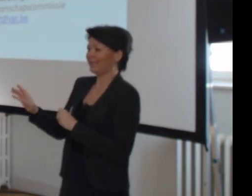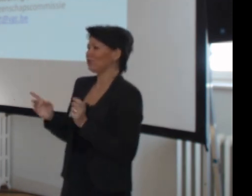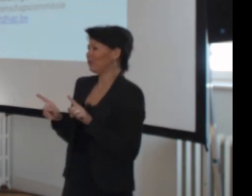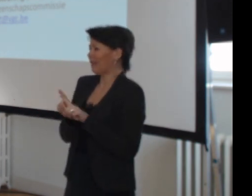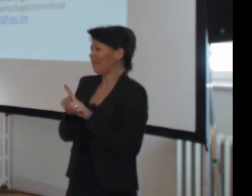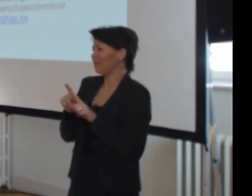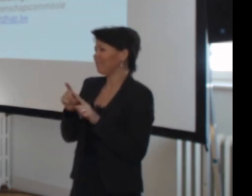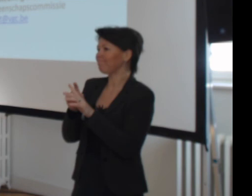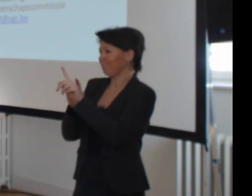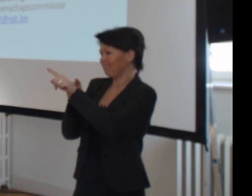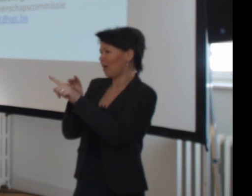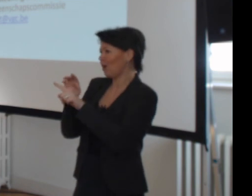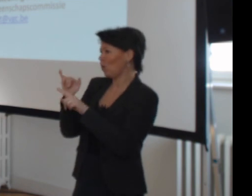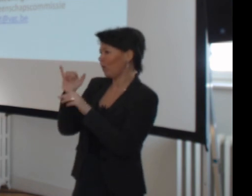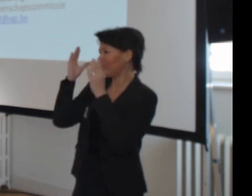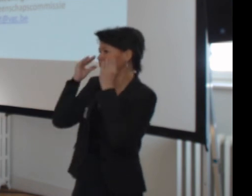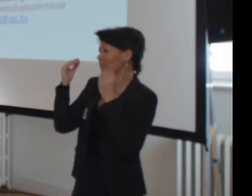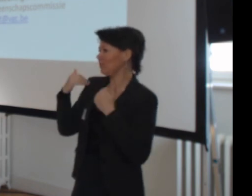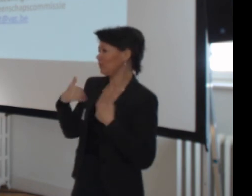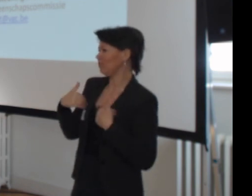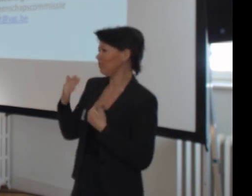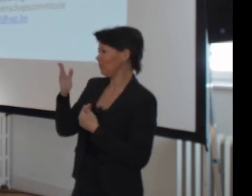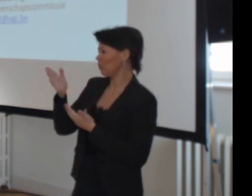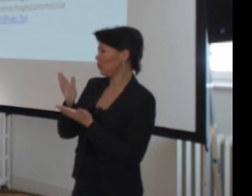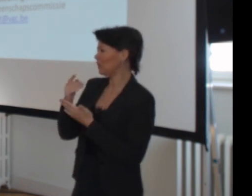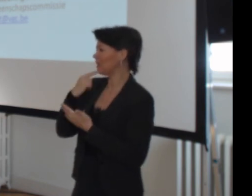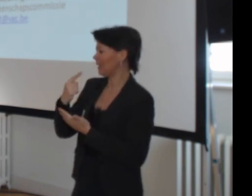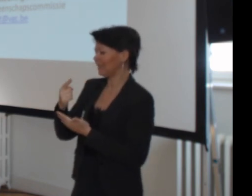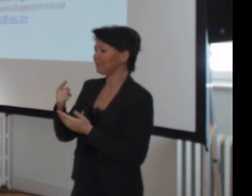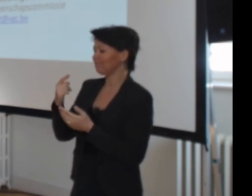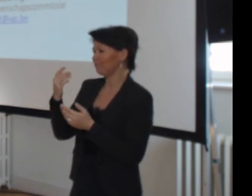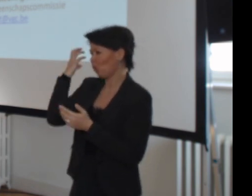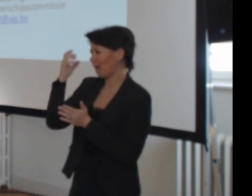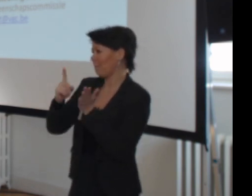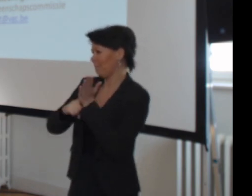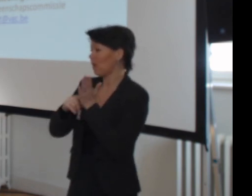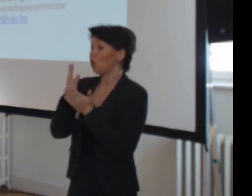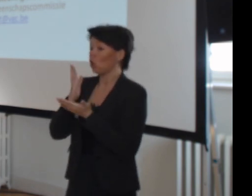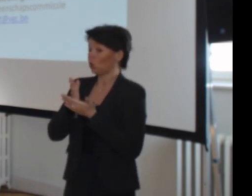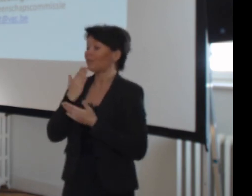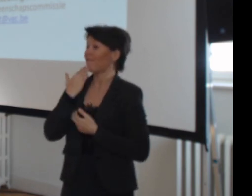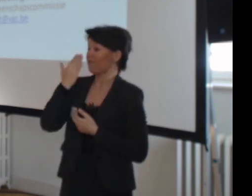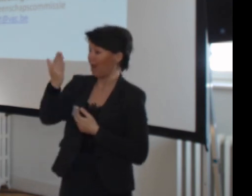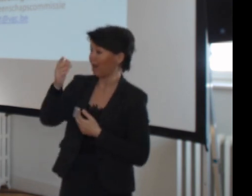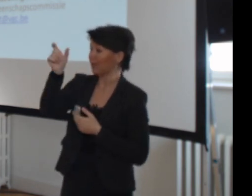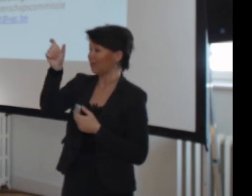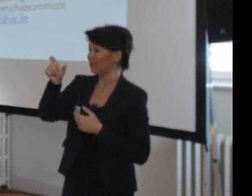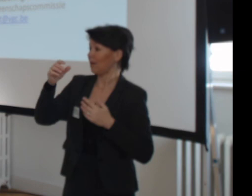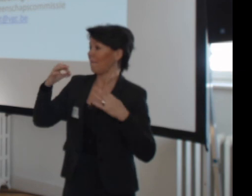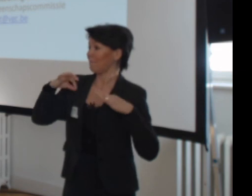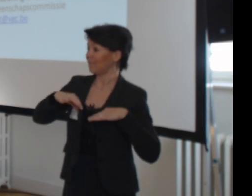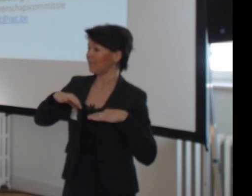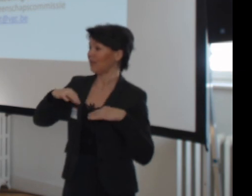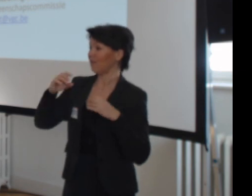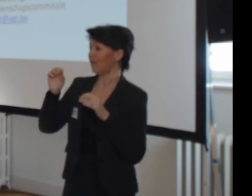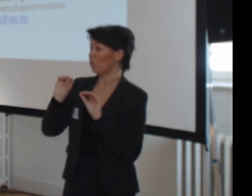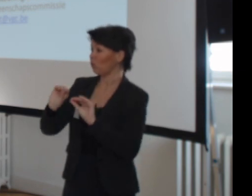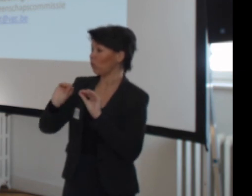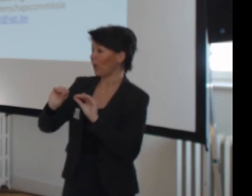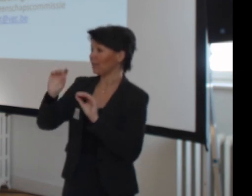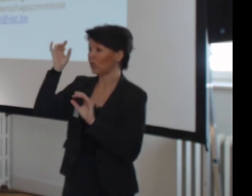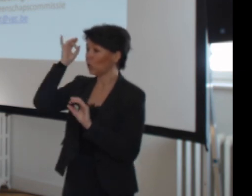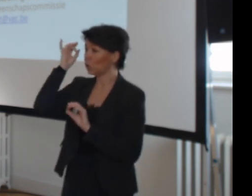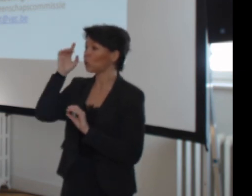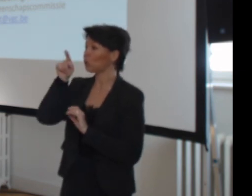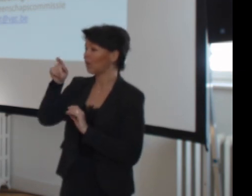question, like Martin said. We have asked from the Ministry of Education and Culture that could the